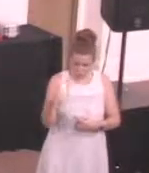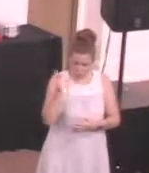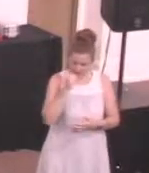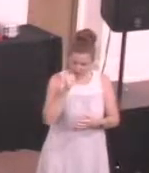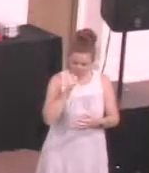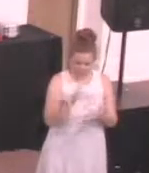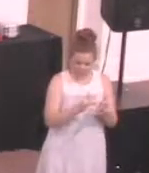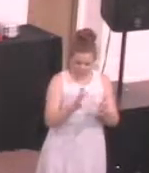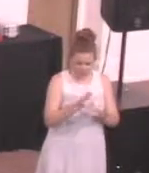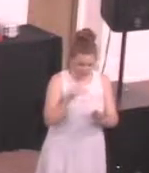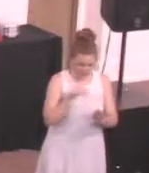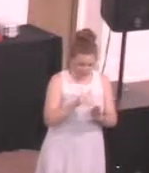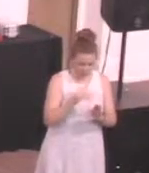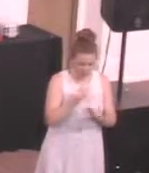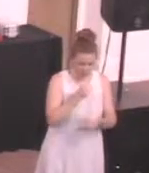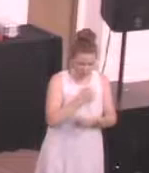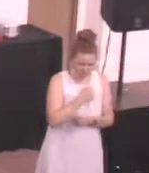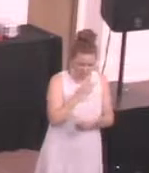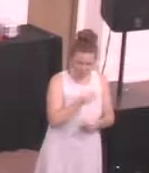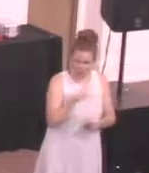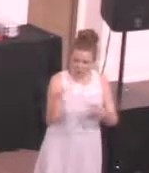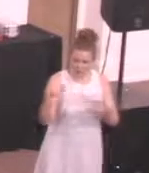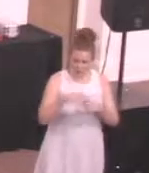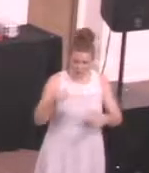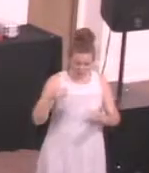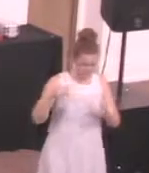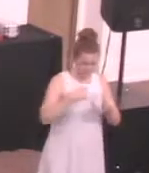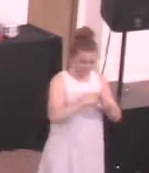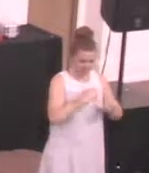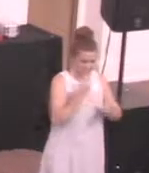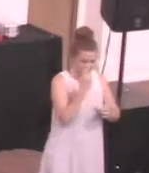Even when I punched him in the face, when I ran away from him,